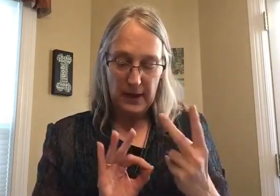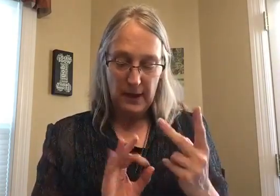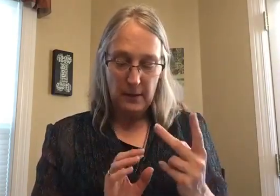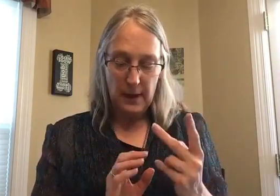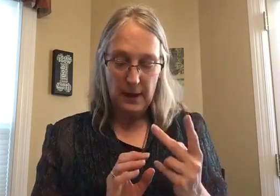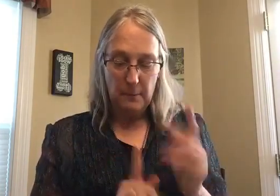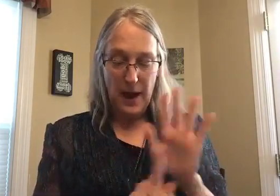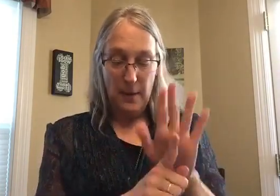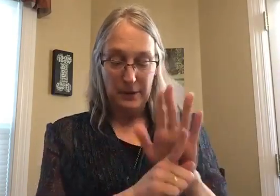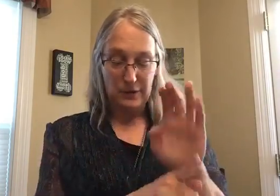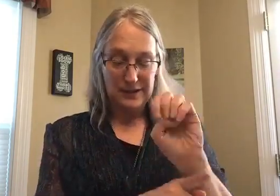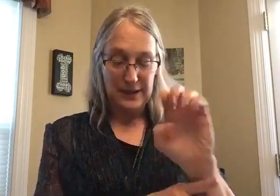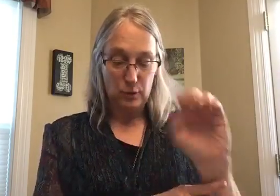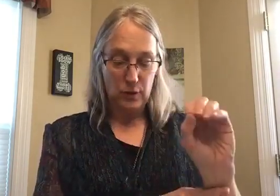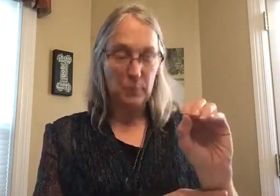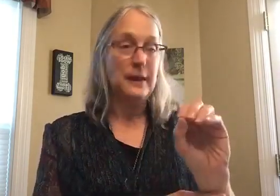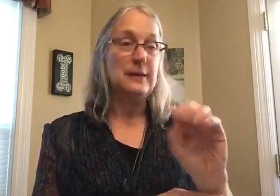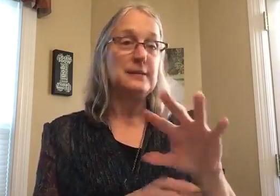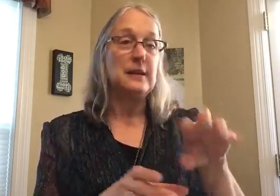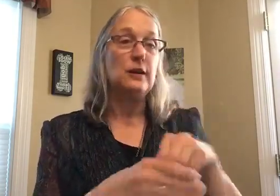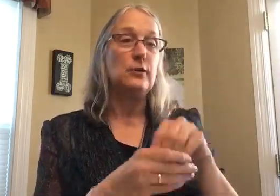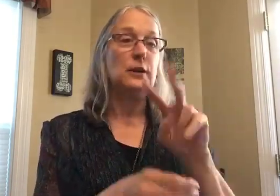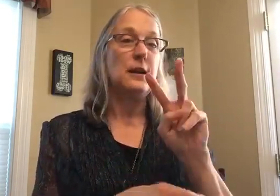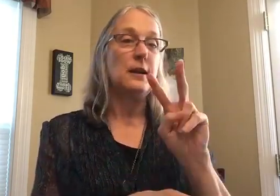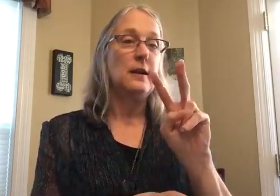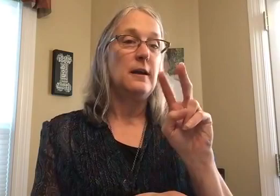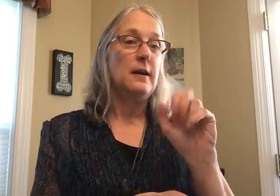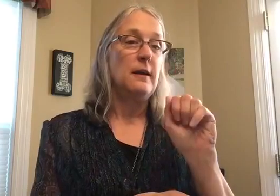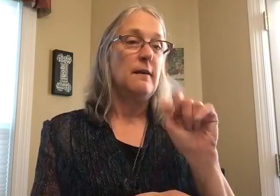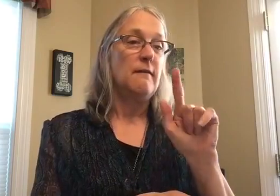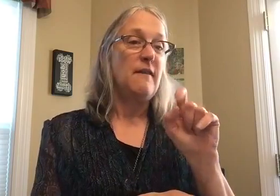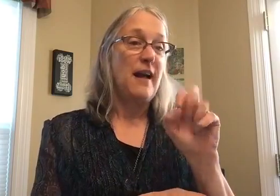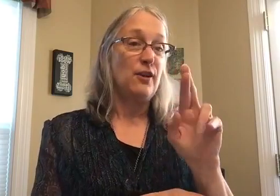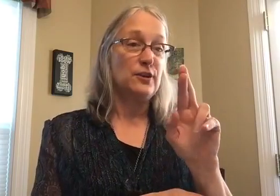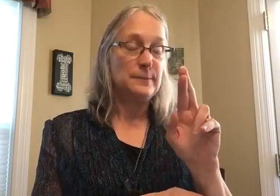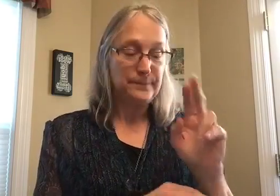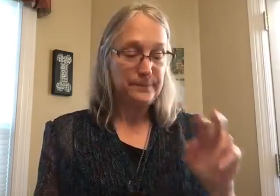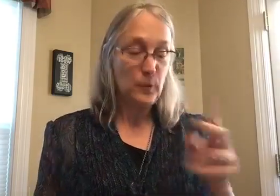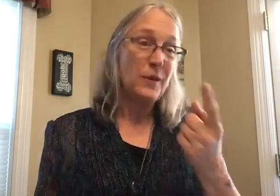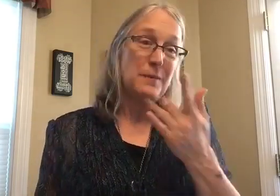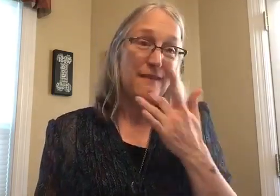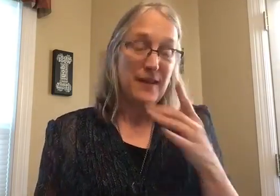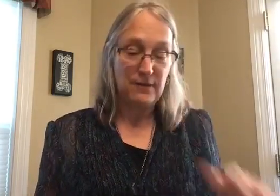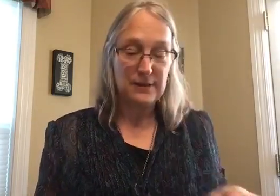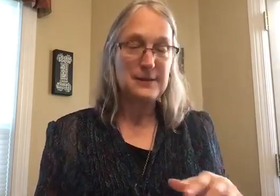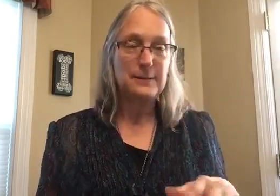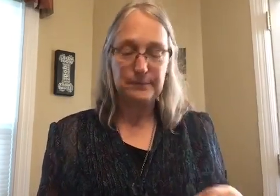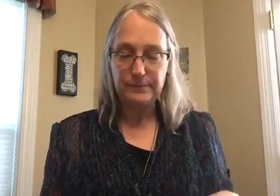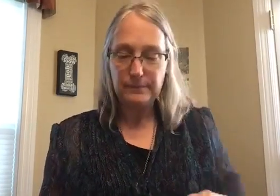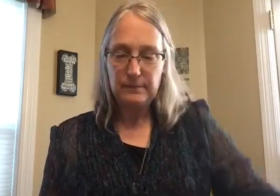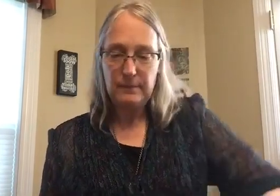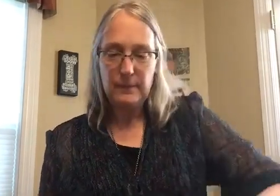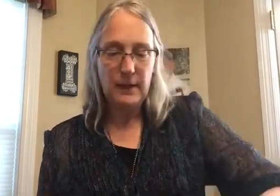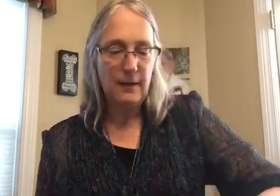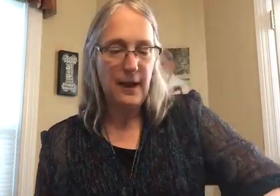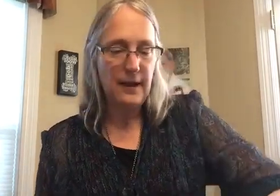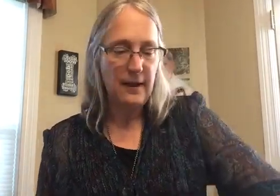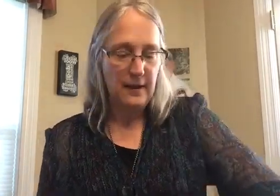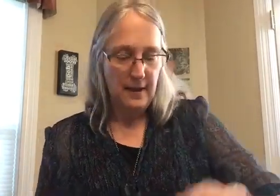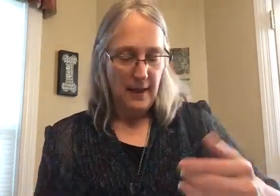many popular essential oil blends, including Valor, one of my favorites. Okay.